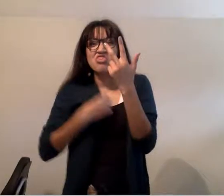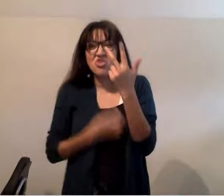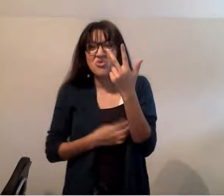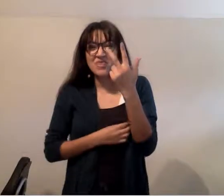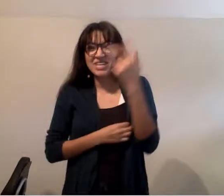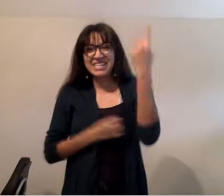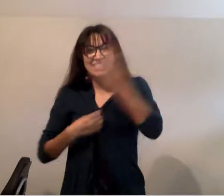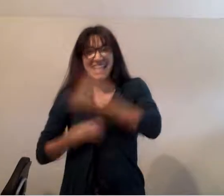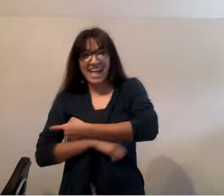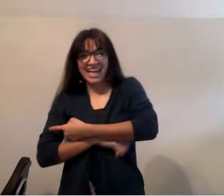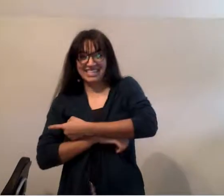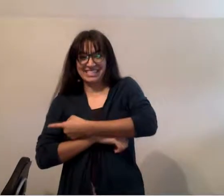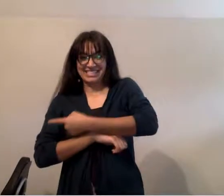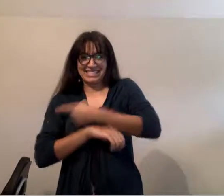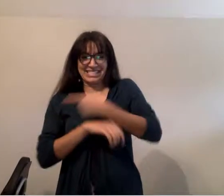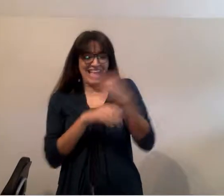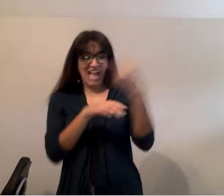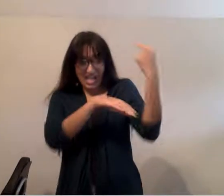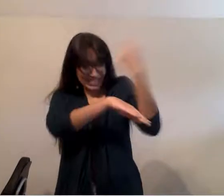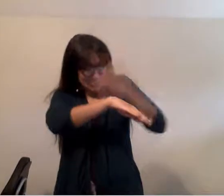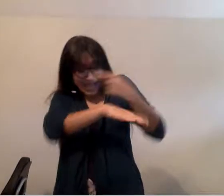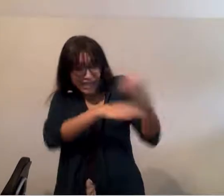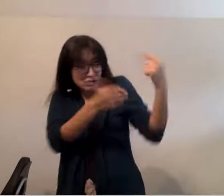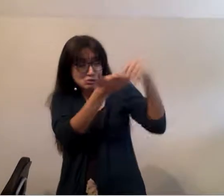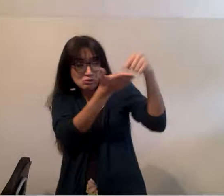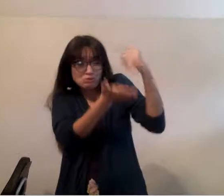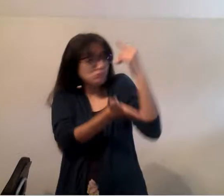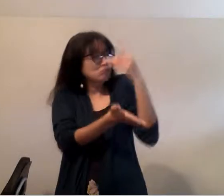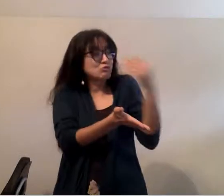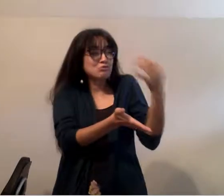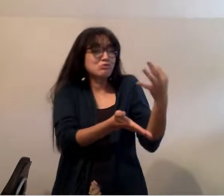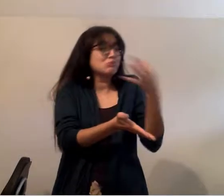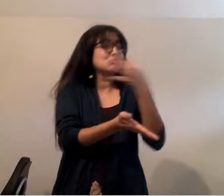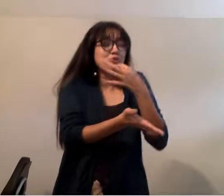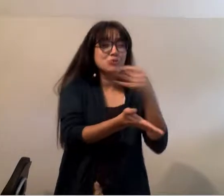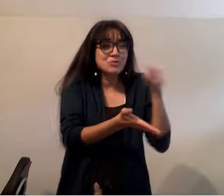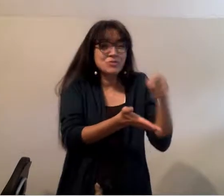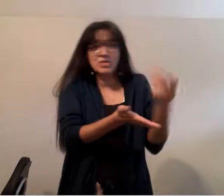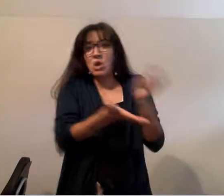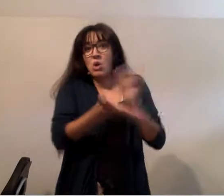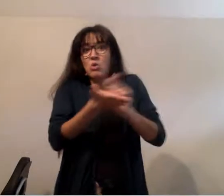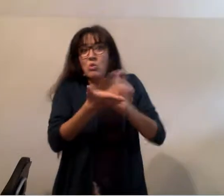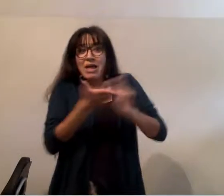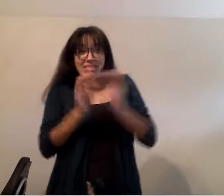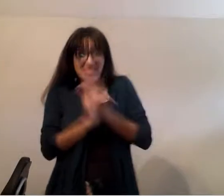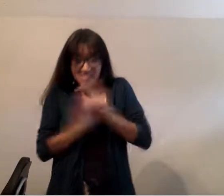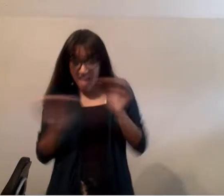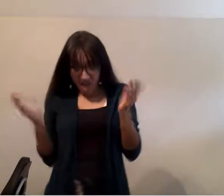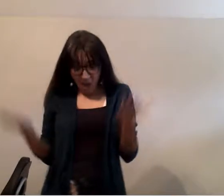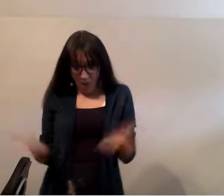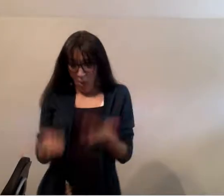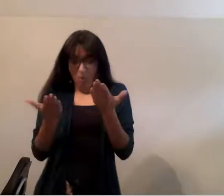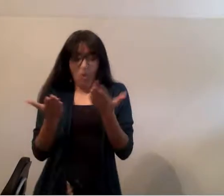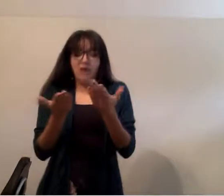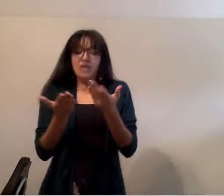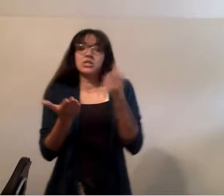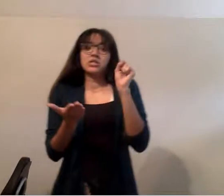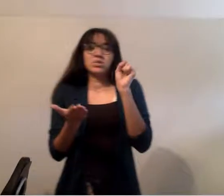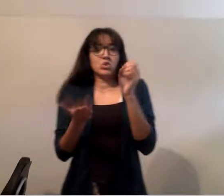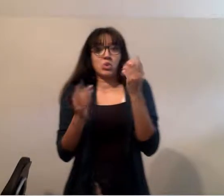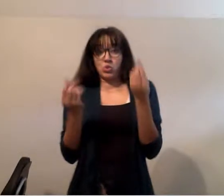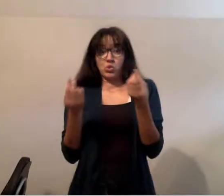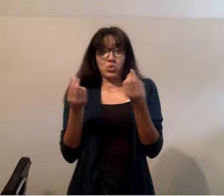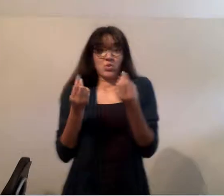the deadline, still not having written a word. And so I did the only thing I could. I wrote 90 pages